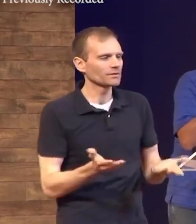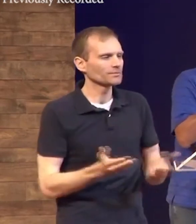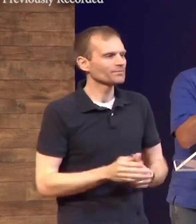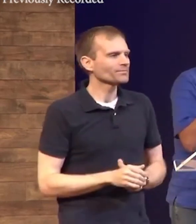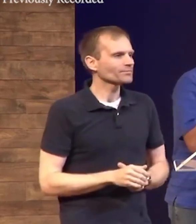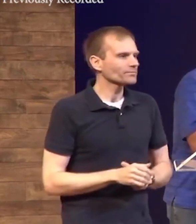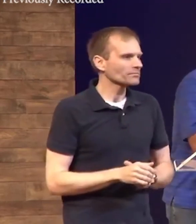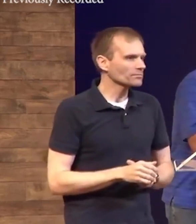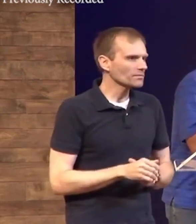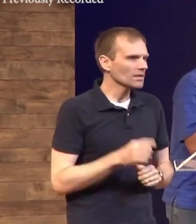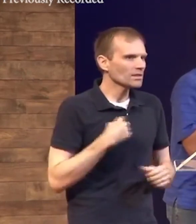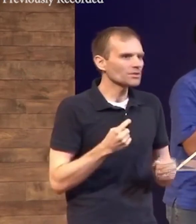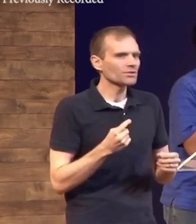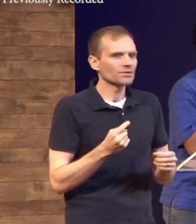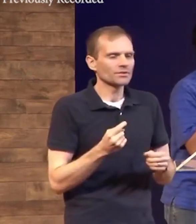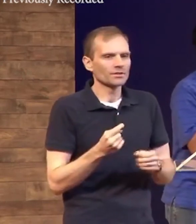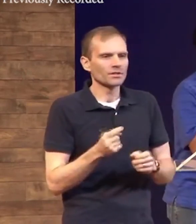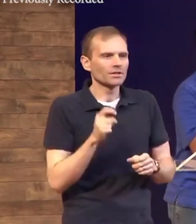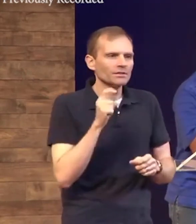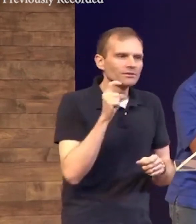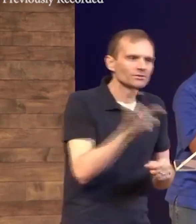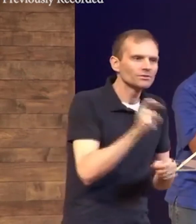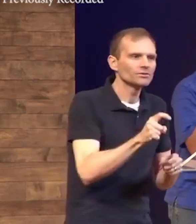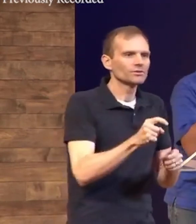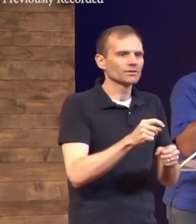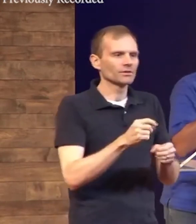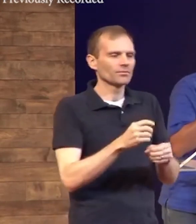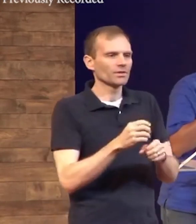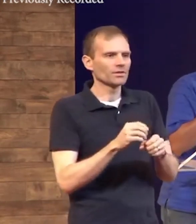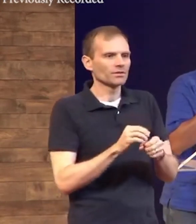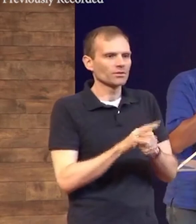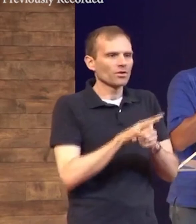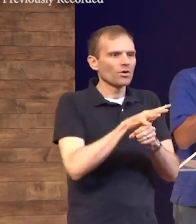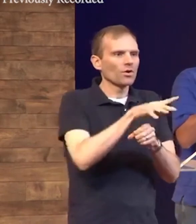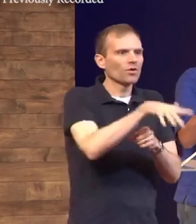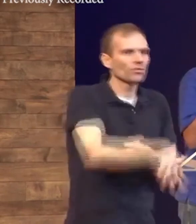it should be something so overfilling that we can't contain it.